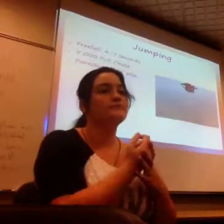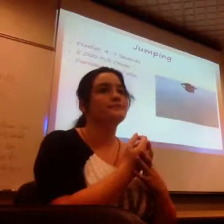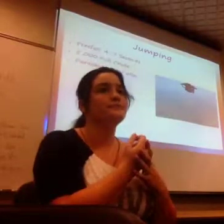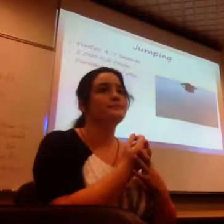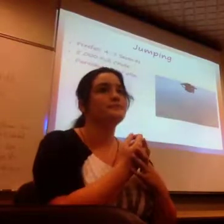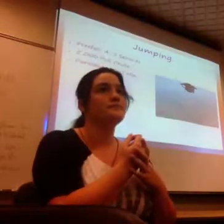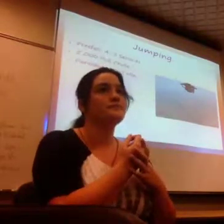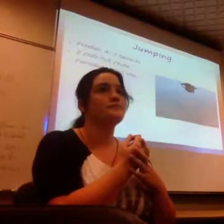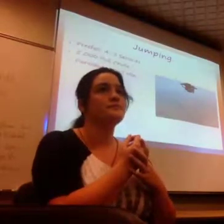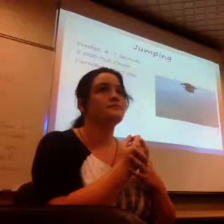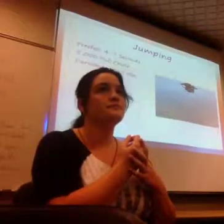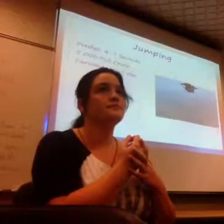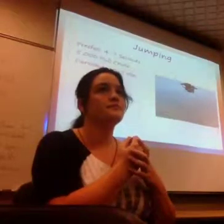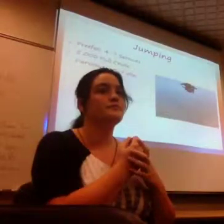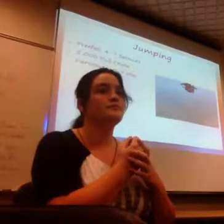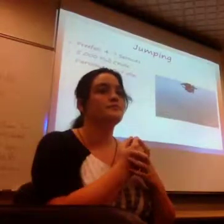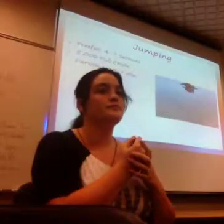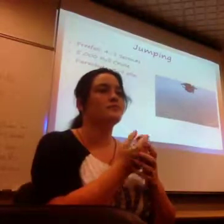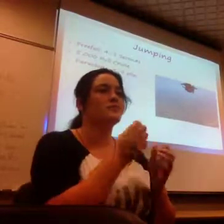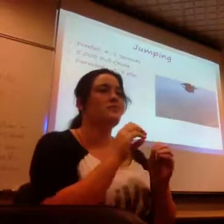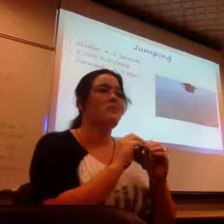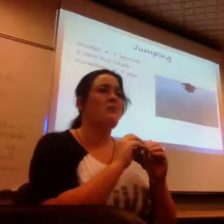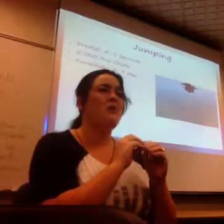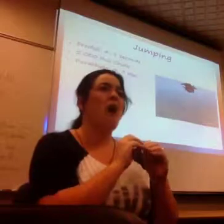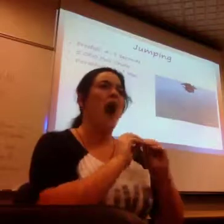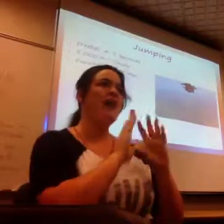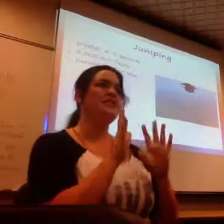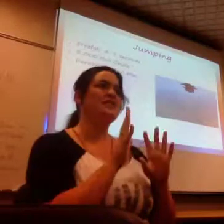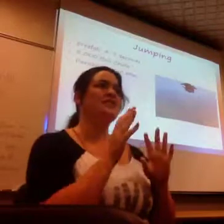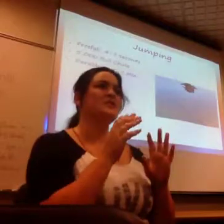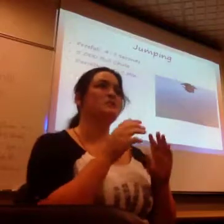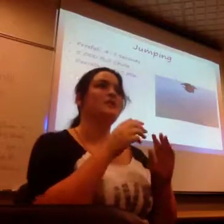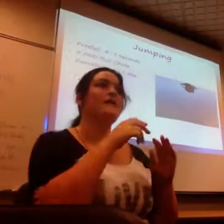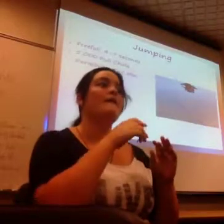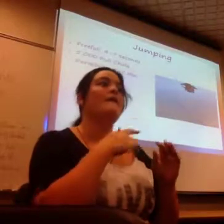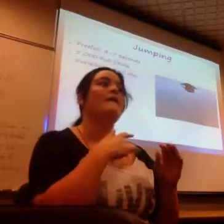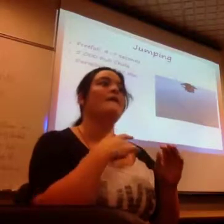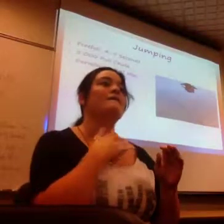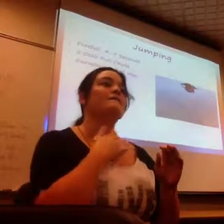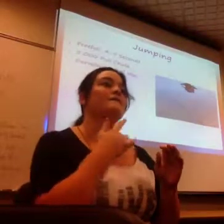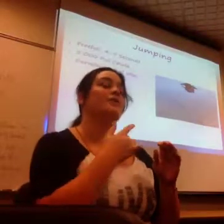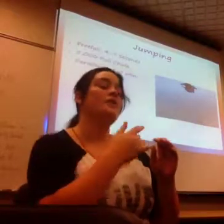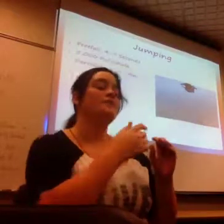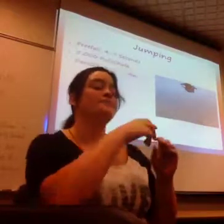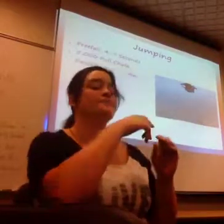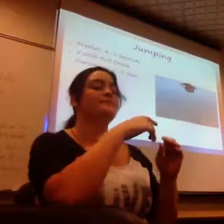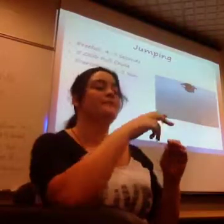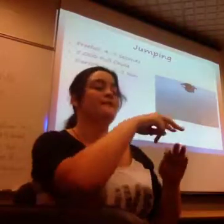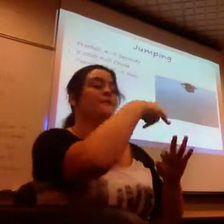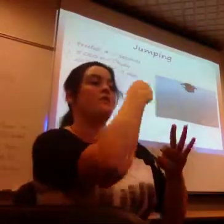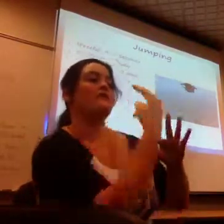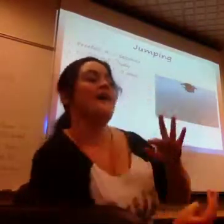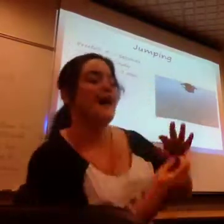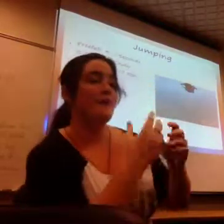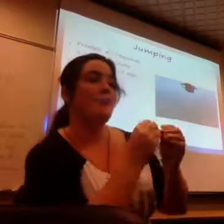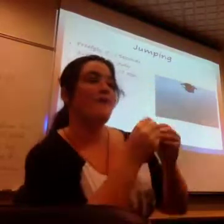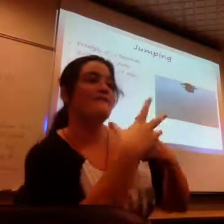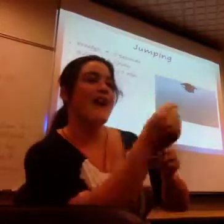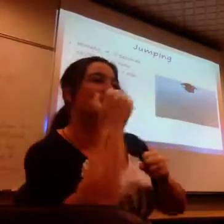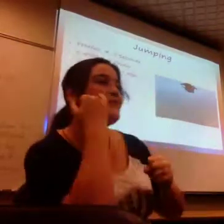because we would obviously fall a lot faster if it was us too. So they do that so you know what it feels like by yourself. And so then